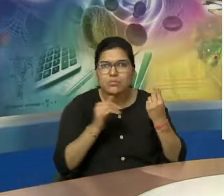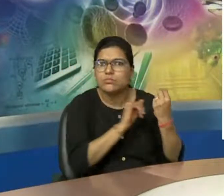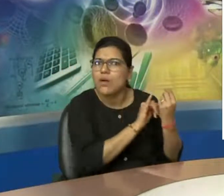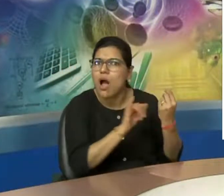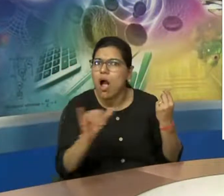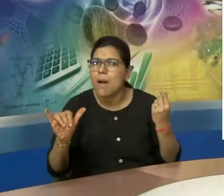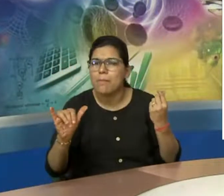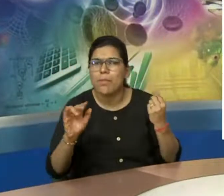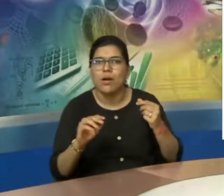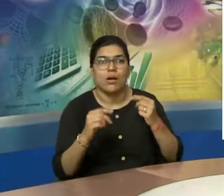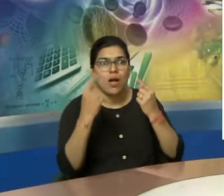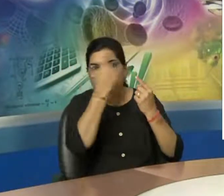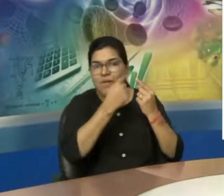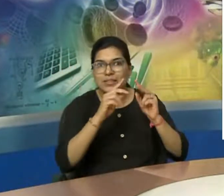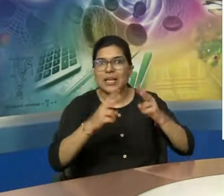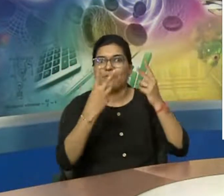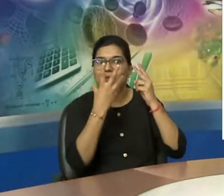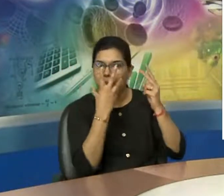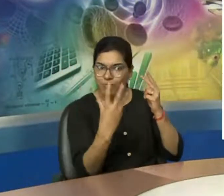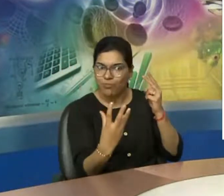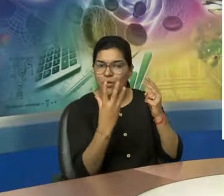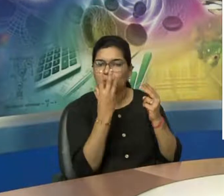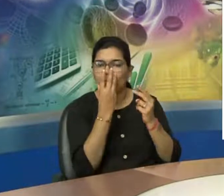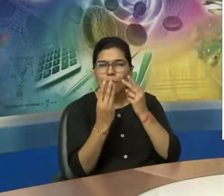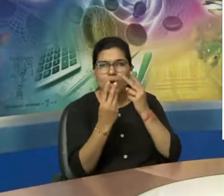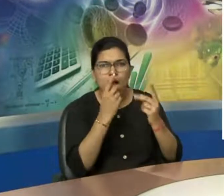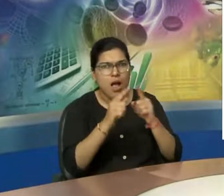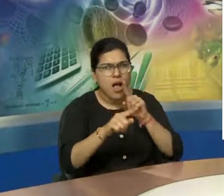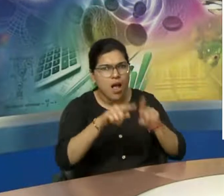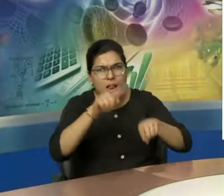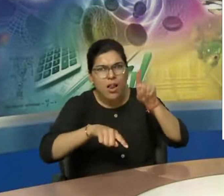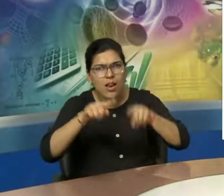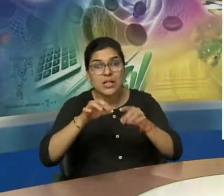of variations within each of these species.